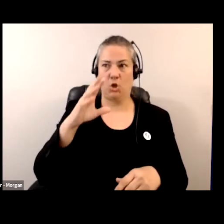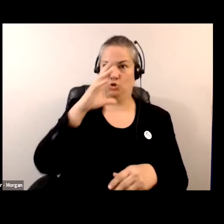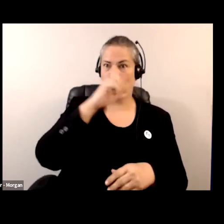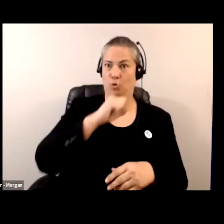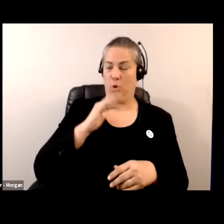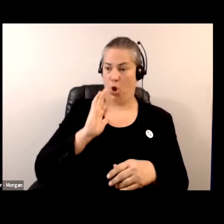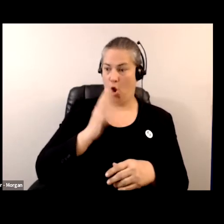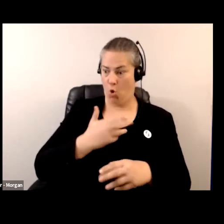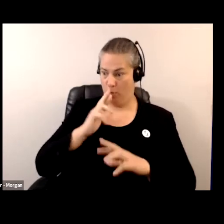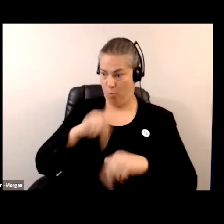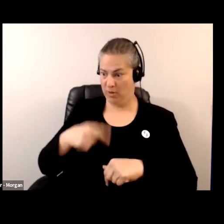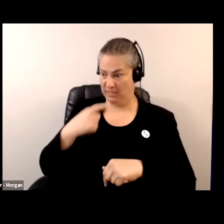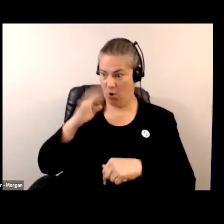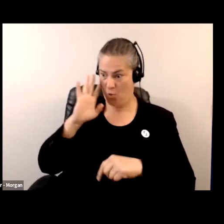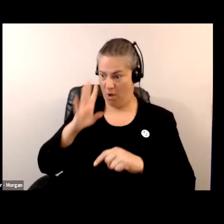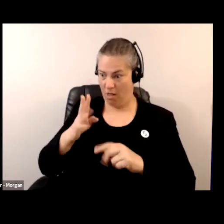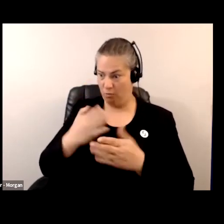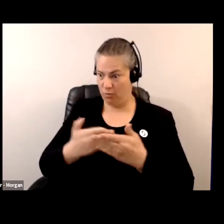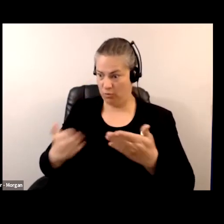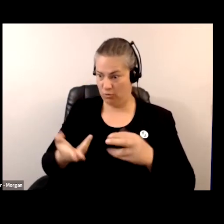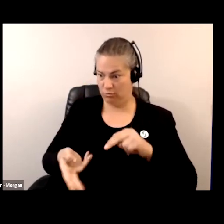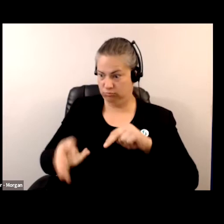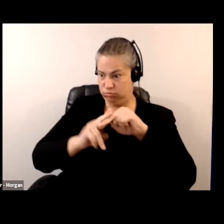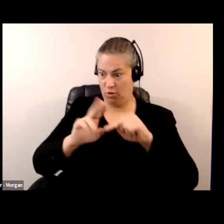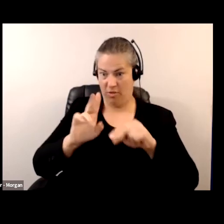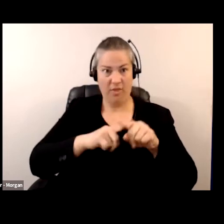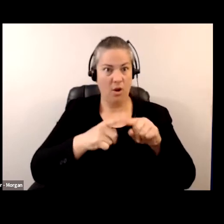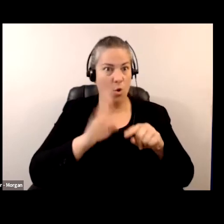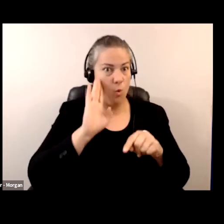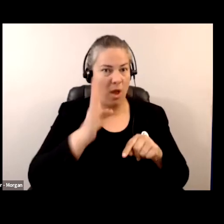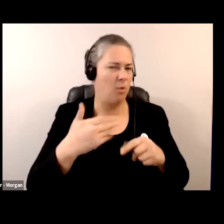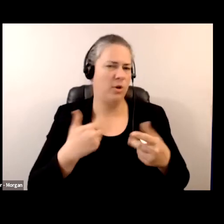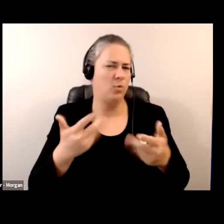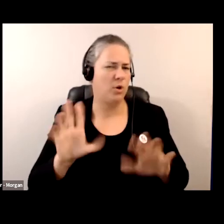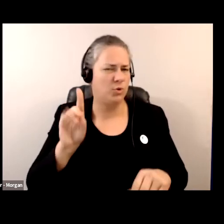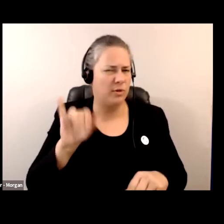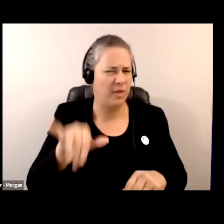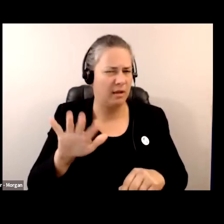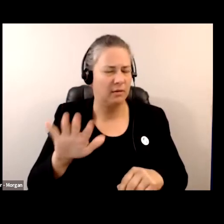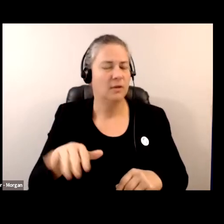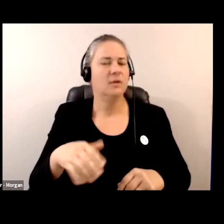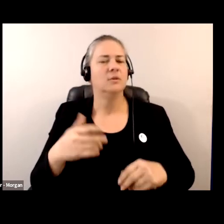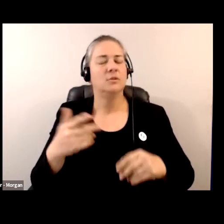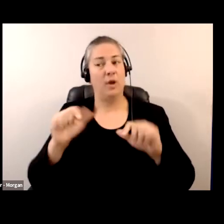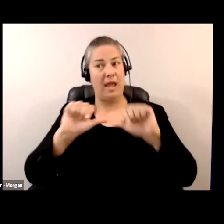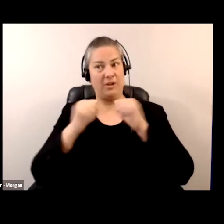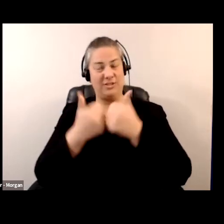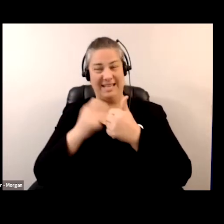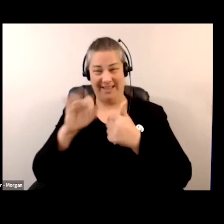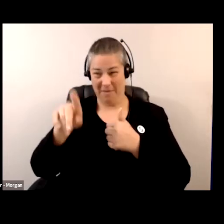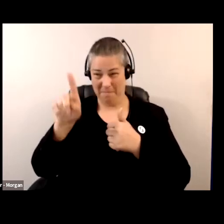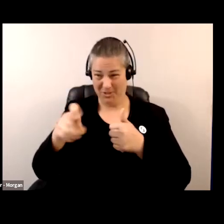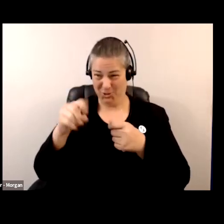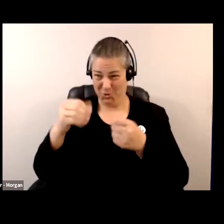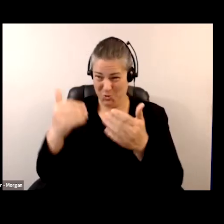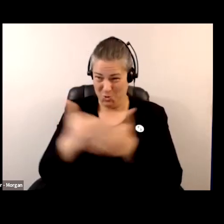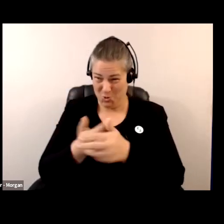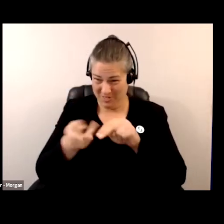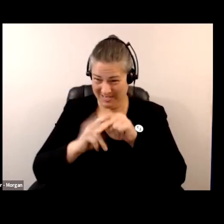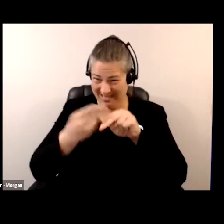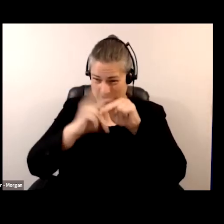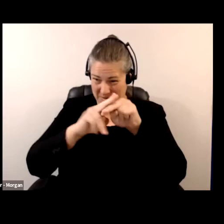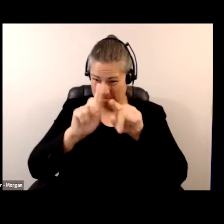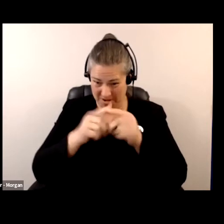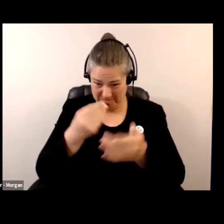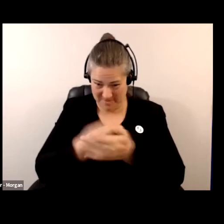report suggested it. So if the agency has to do a bunch of new things with the same budget and the same level of resources